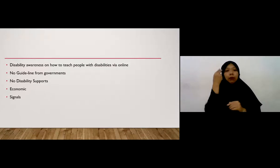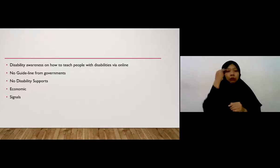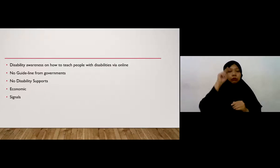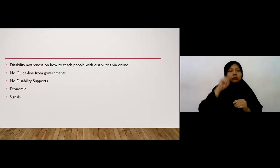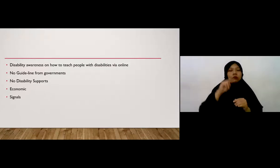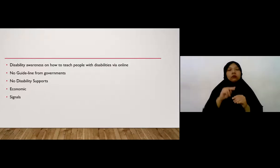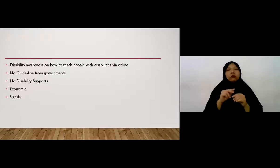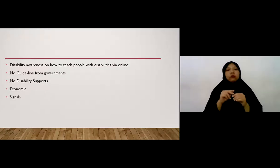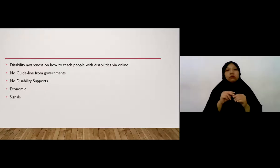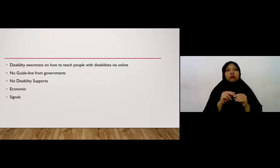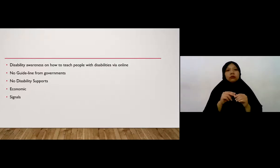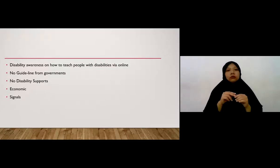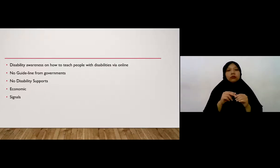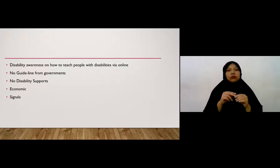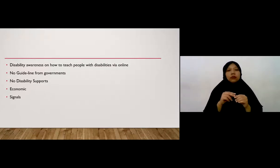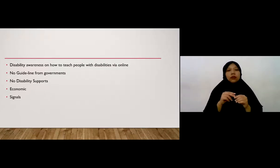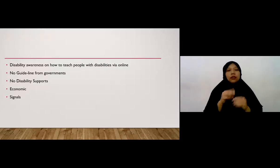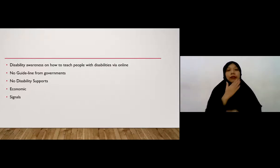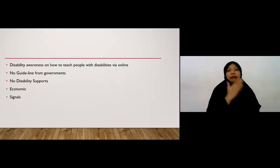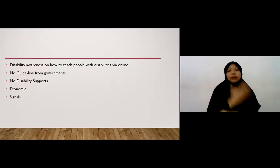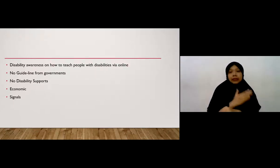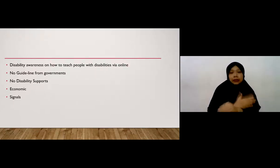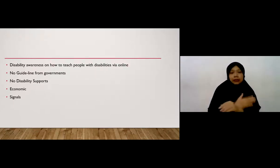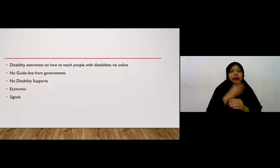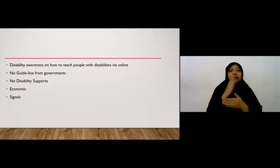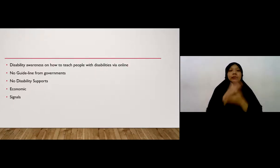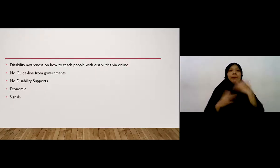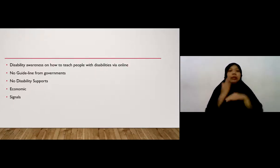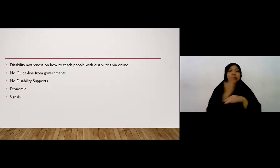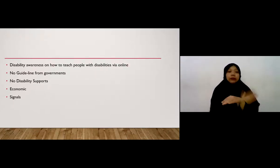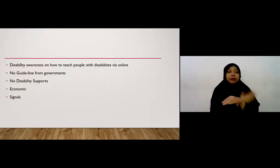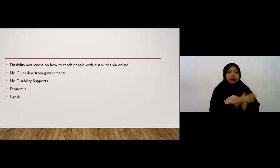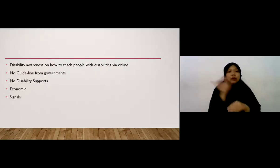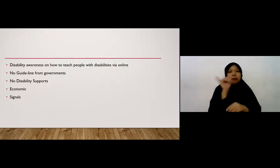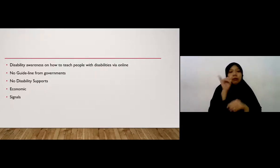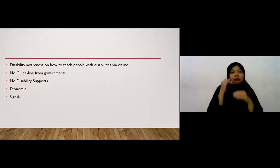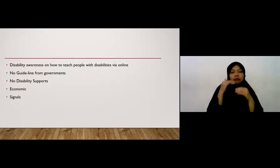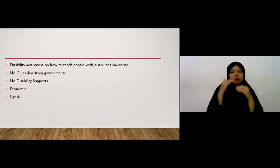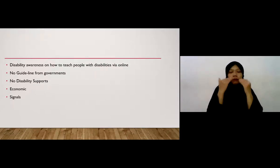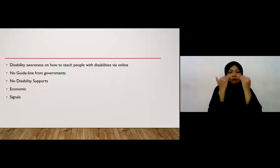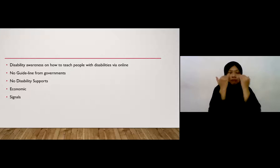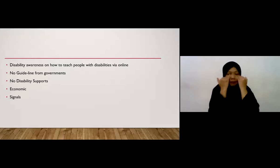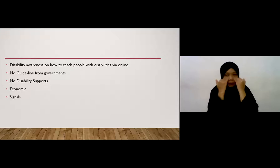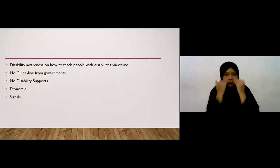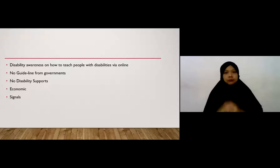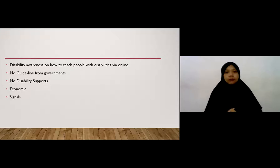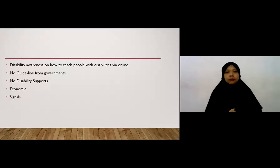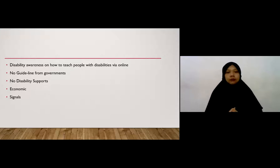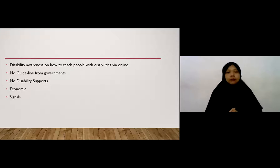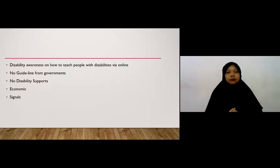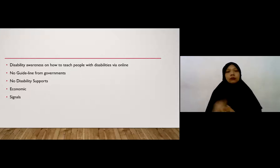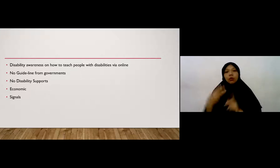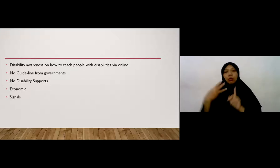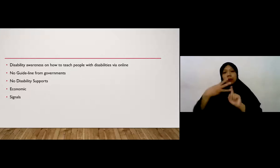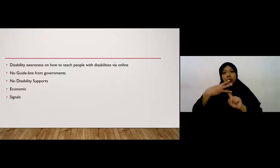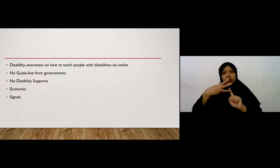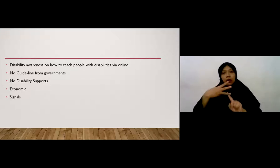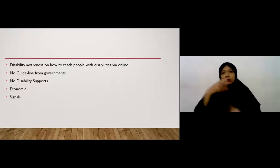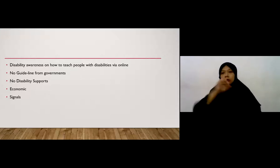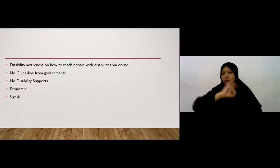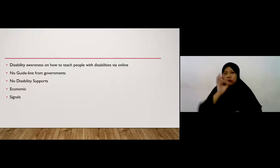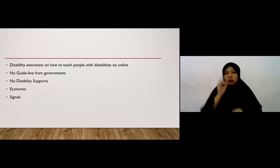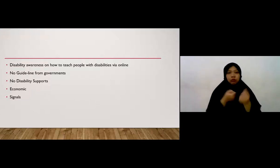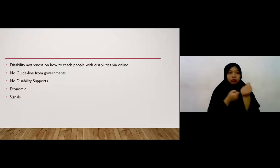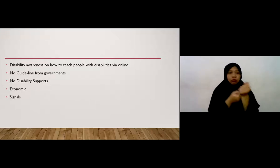and blind students with disabilities. And no disability support, actually some of our students